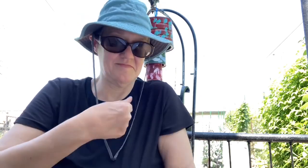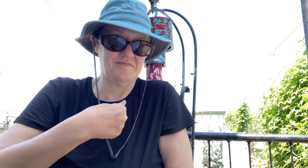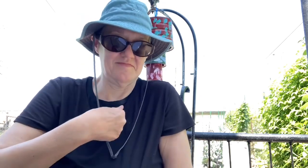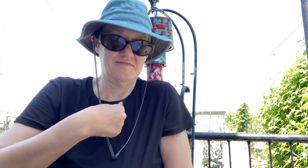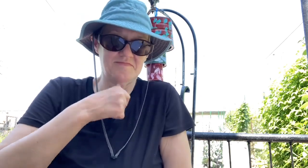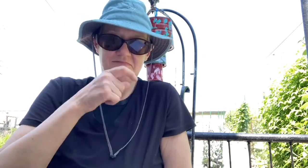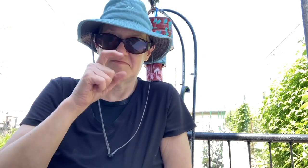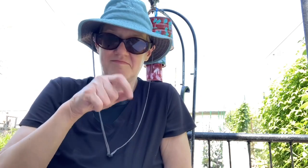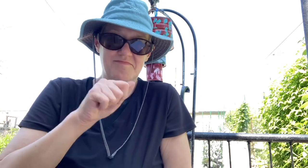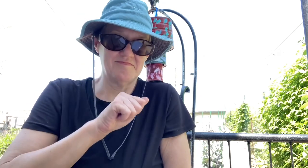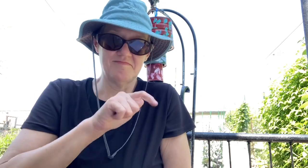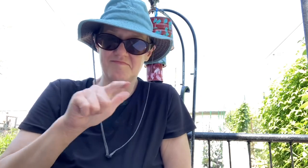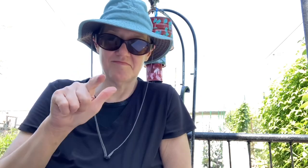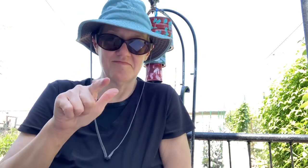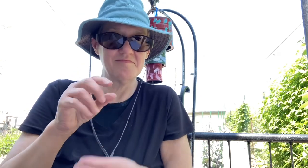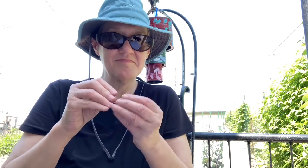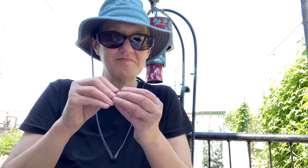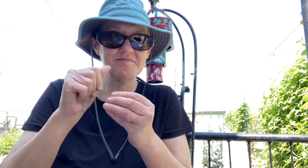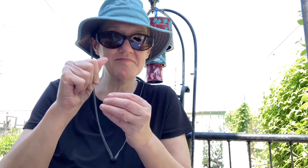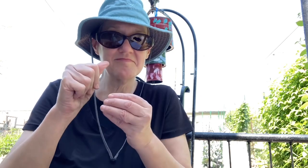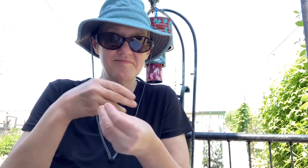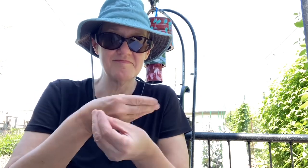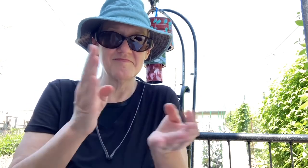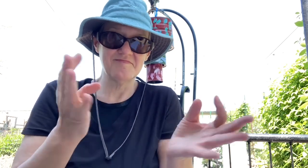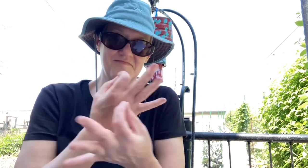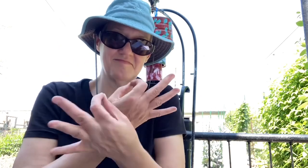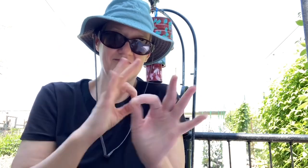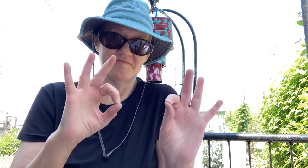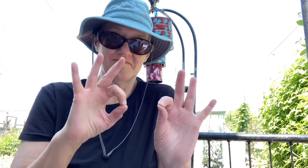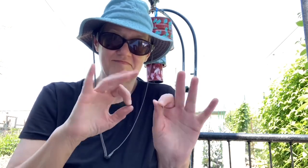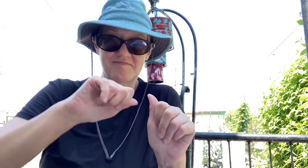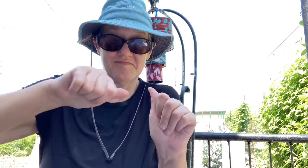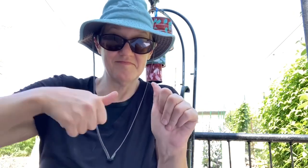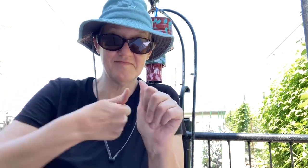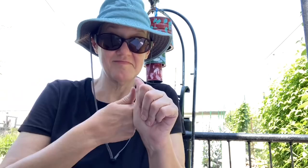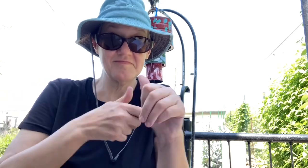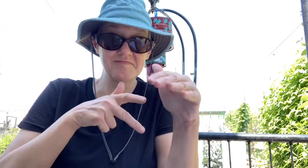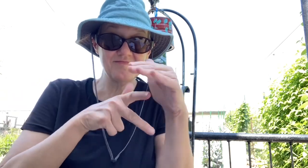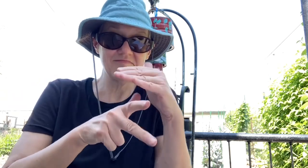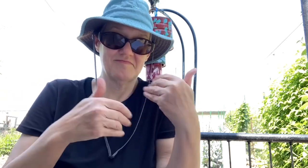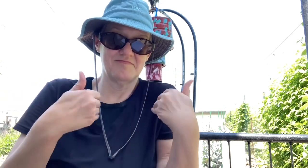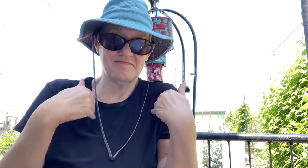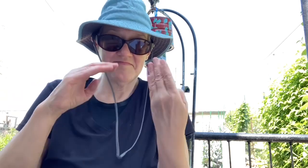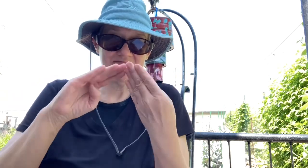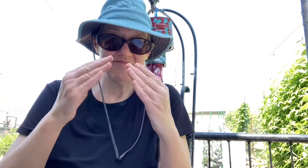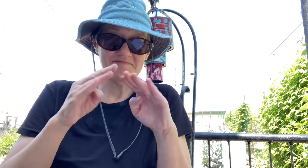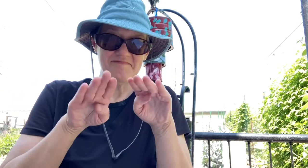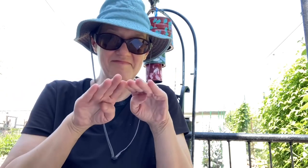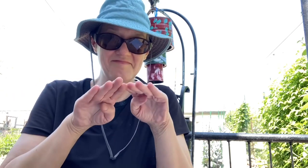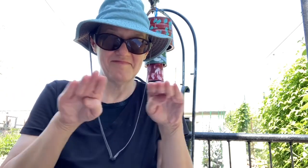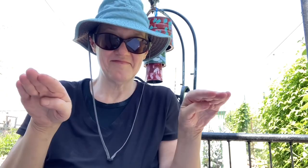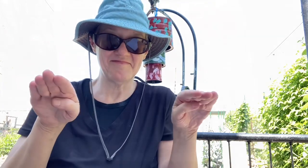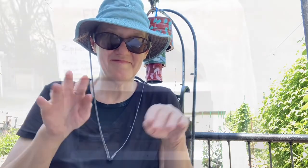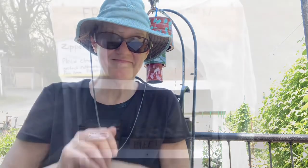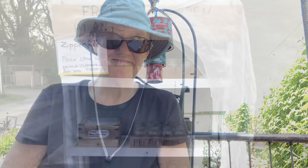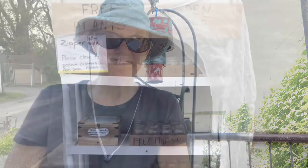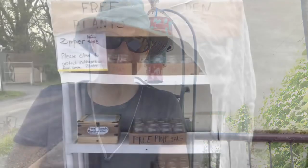Day. Now, I'm not going to need all of these, so most I'm going to give away free. I have a community shelf I've set